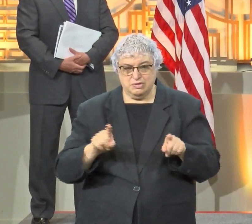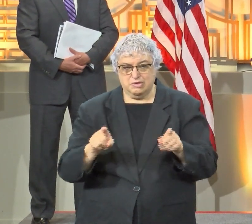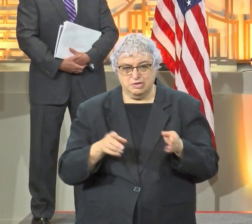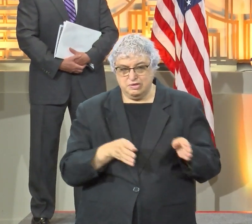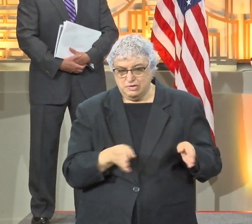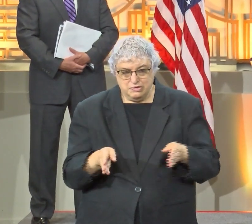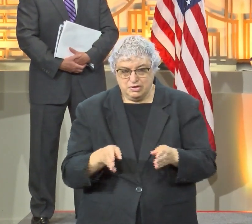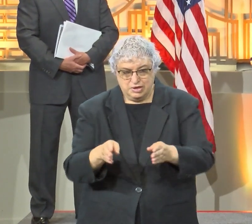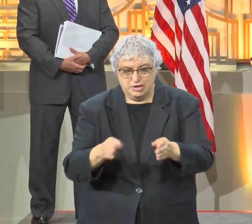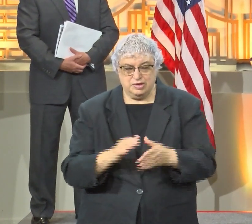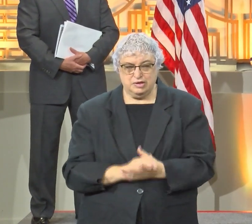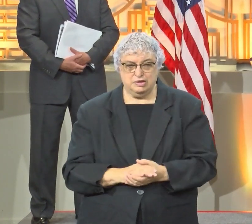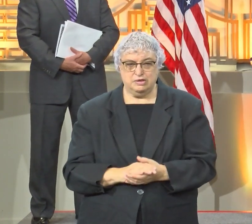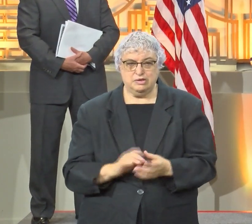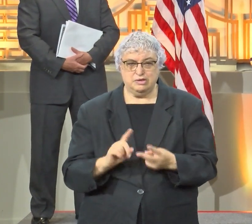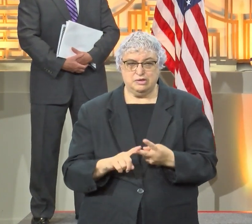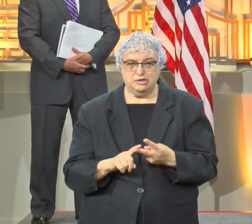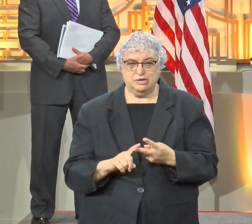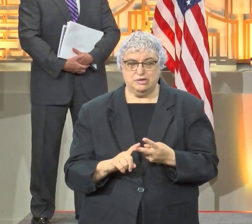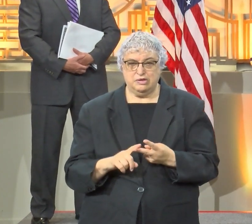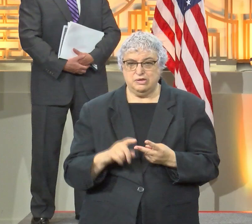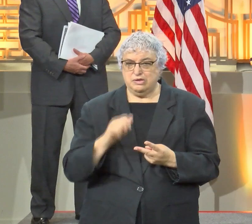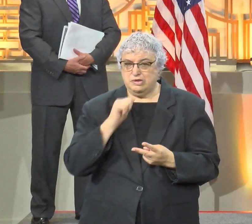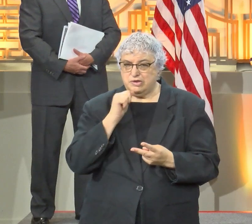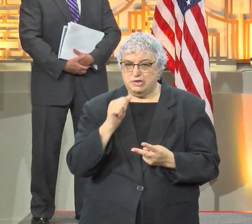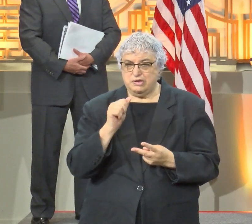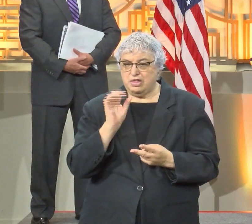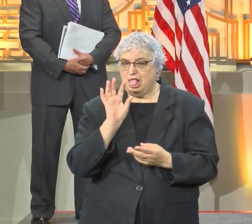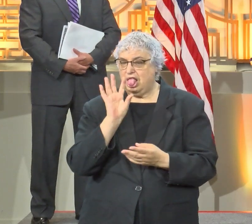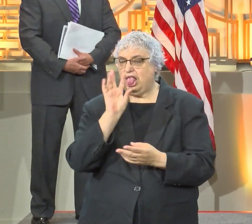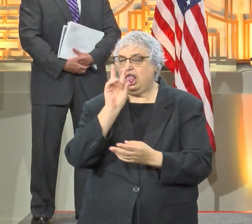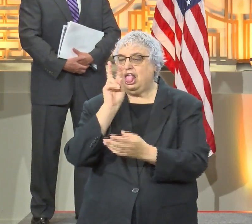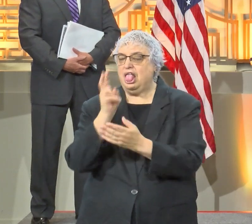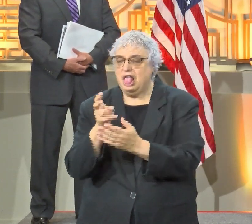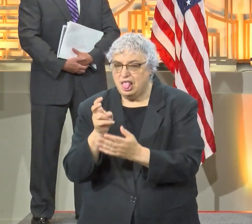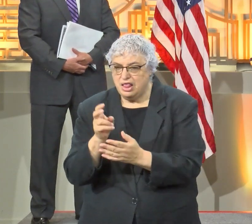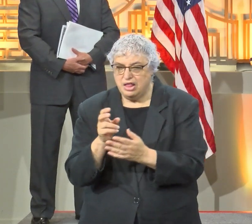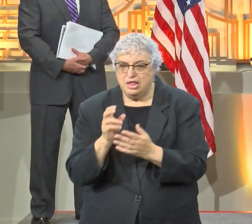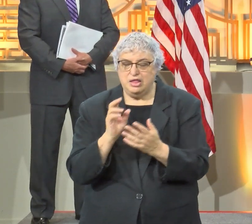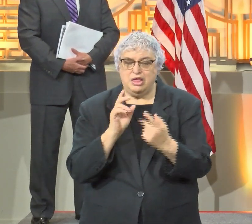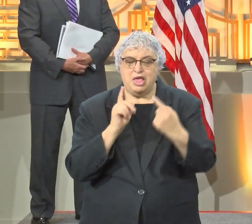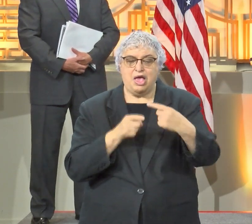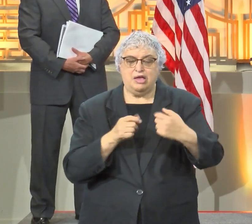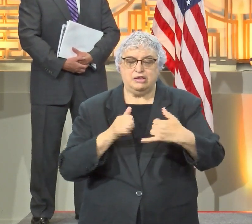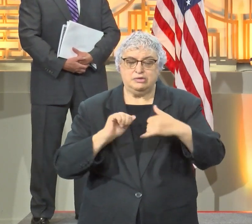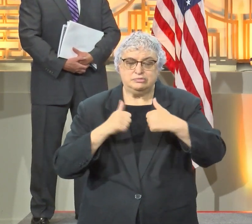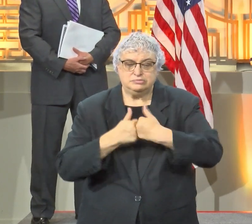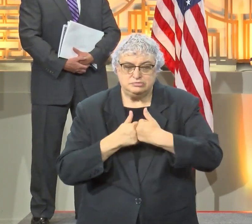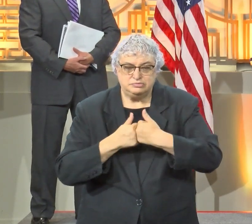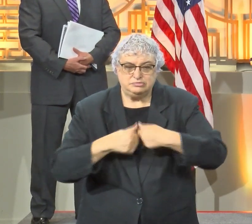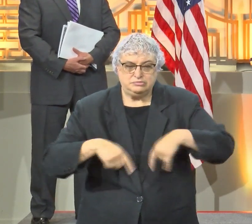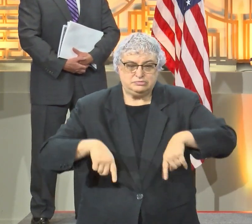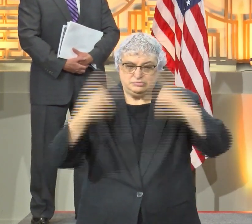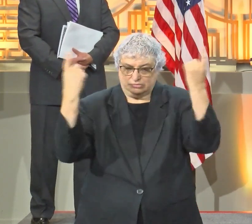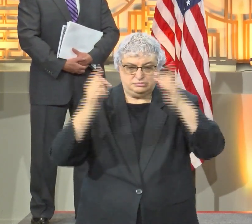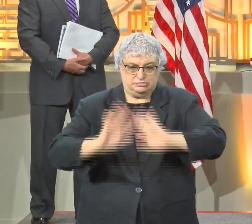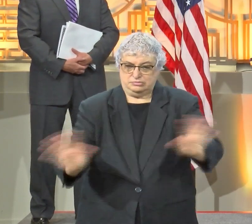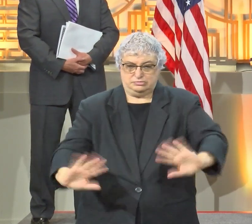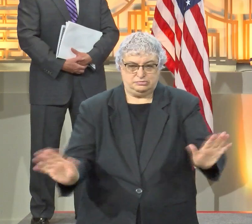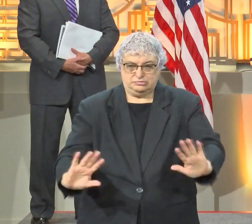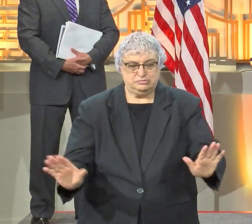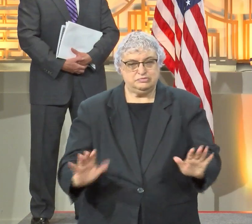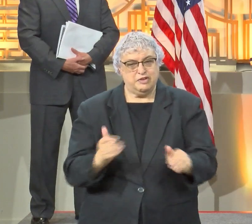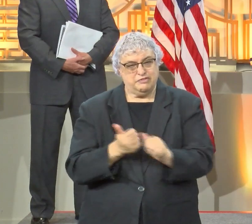roads, not to engage in any sort of arguments or anything of that nature on our streets, on our